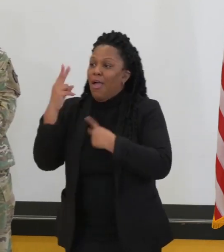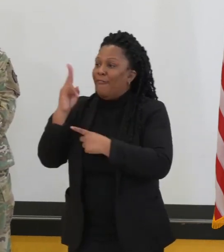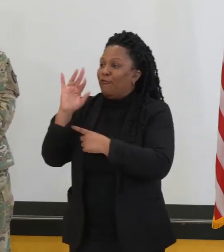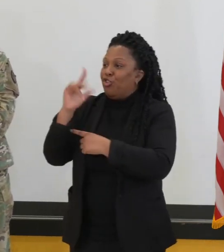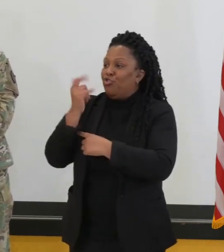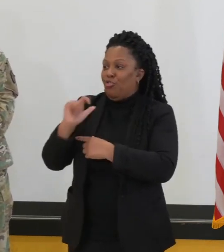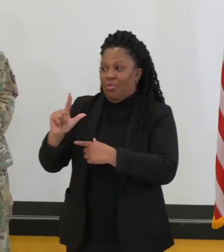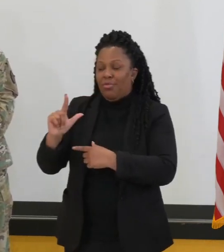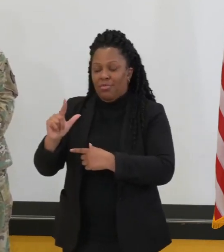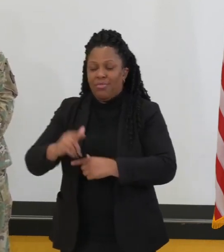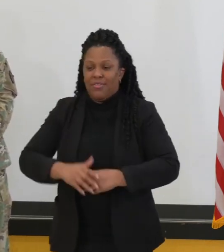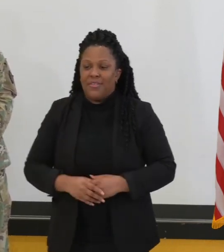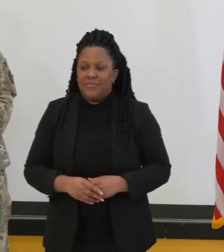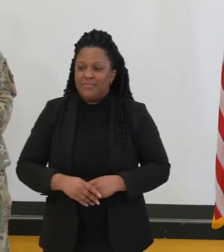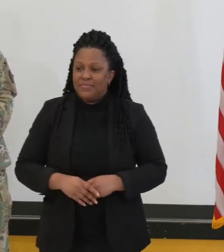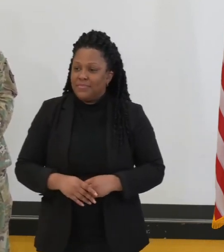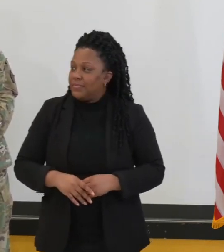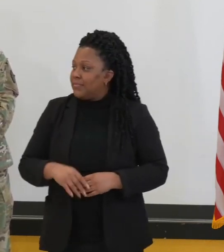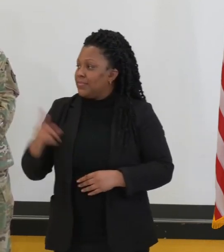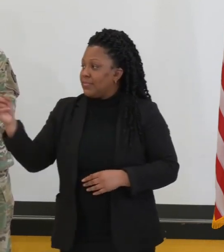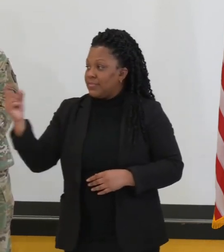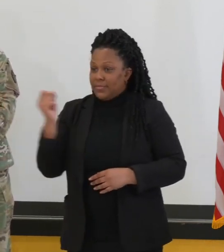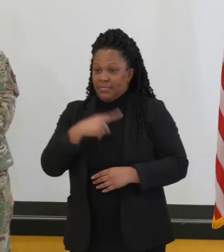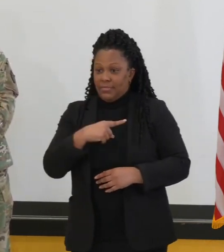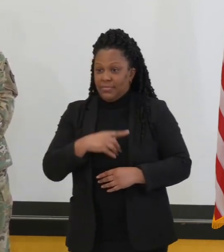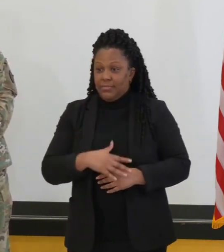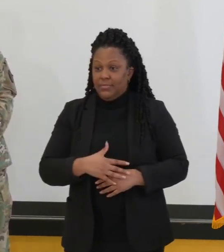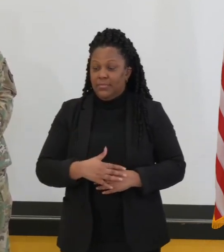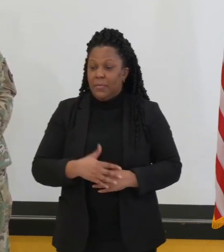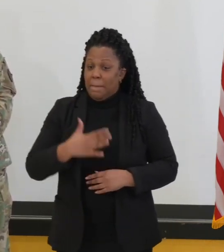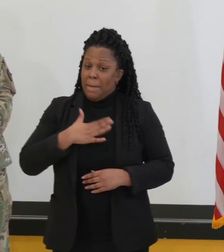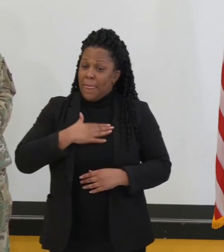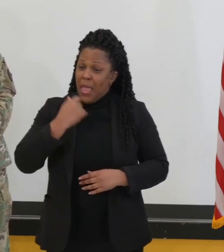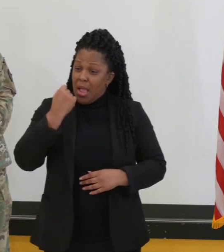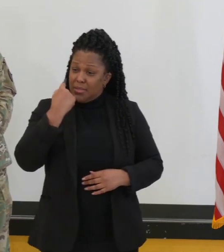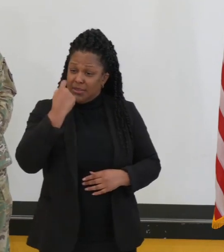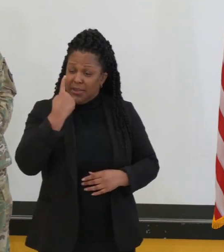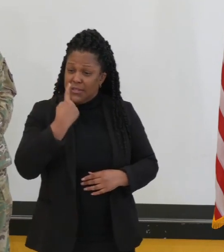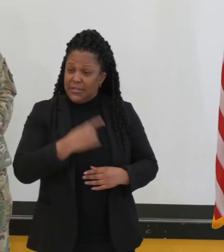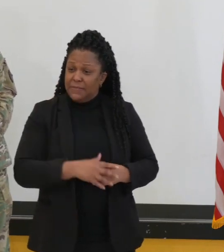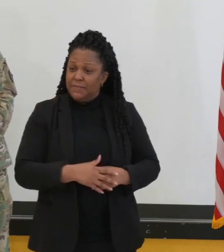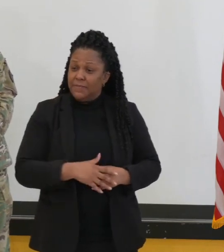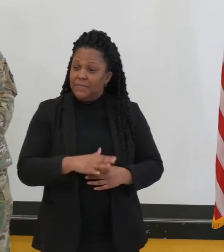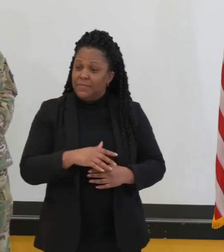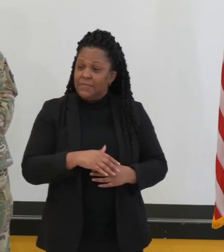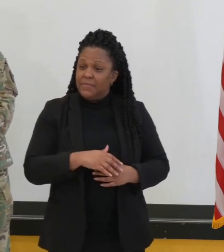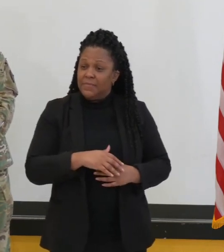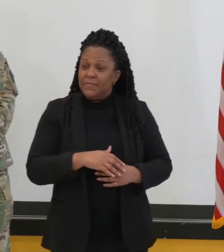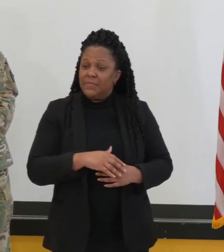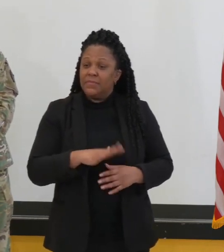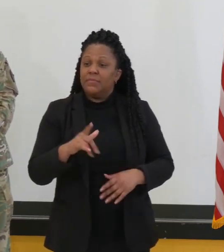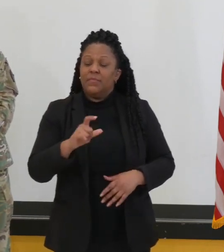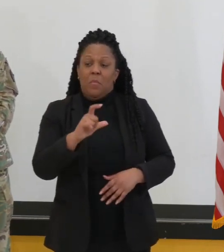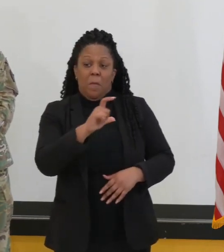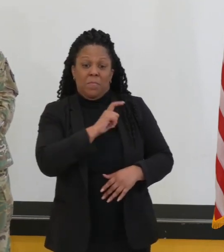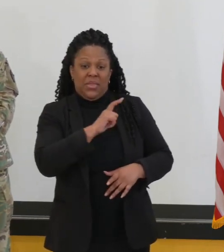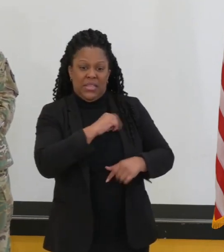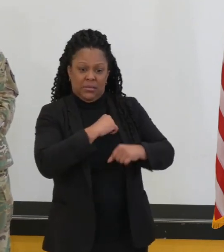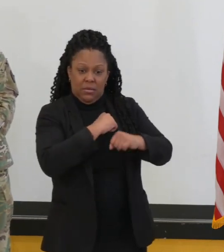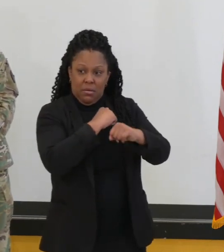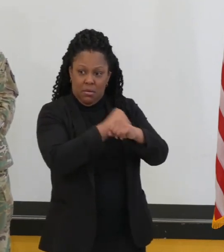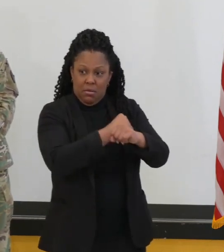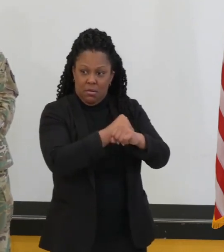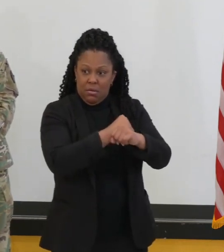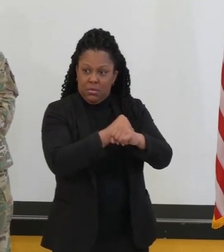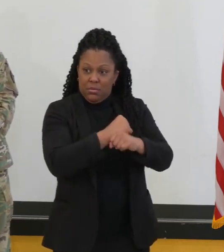police response to protesters at the Brooklyn Police Department, was that compatible with official desires to protect First Amendment rights? Could